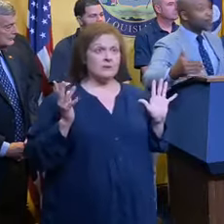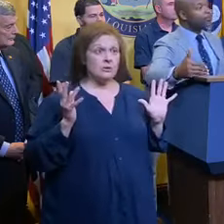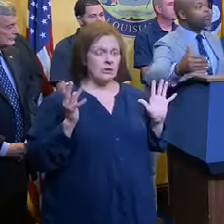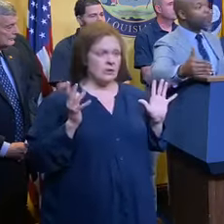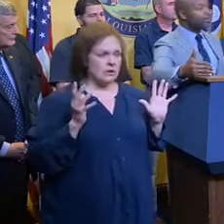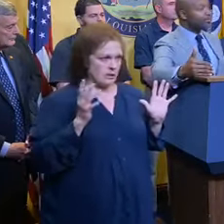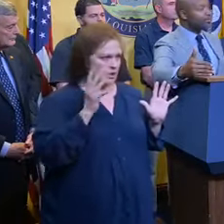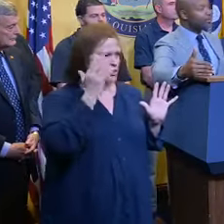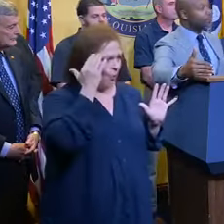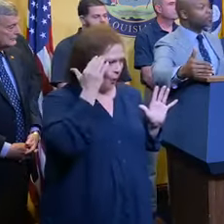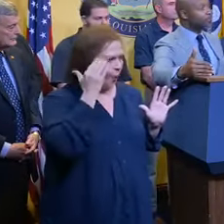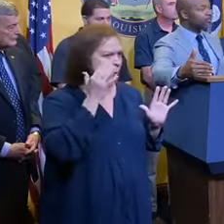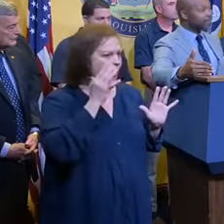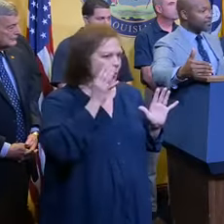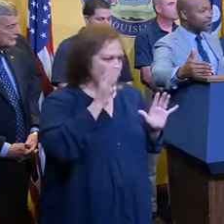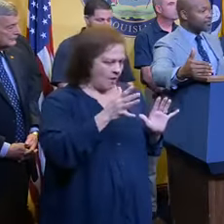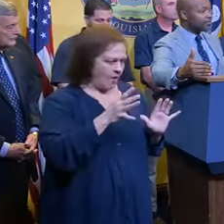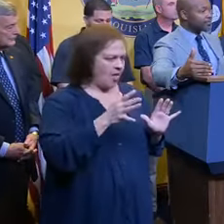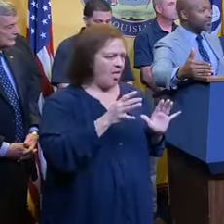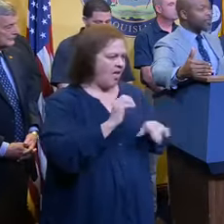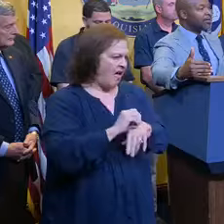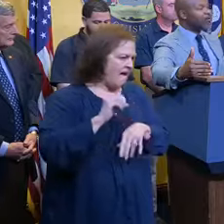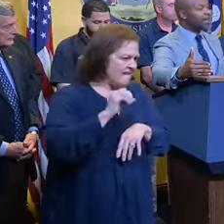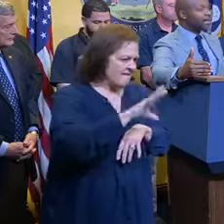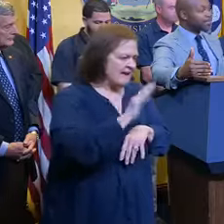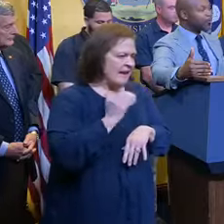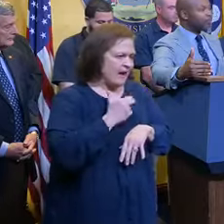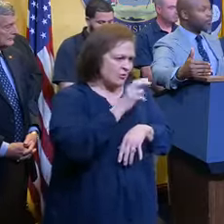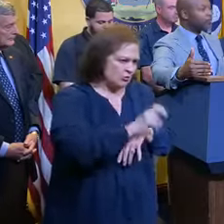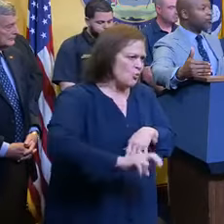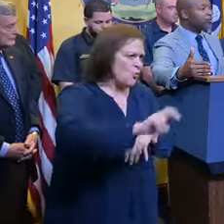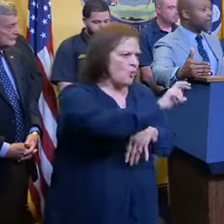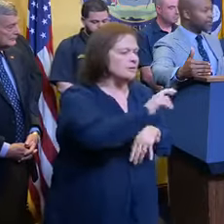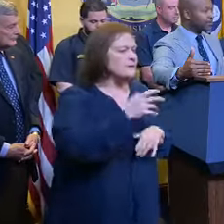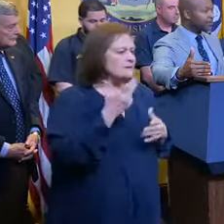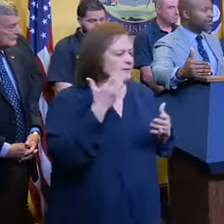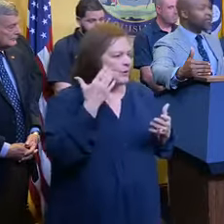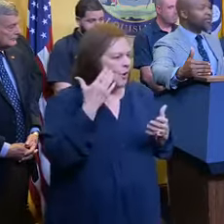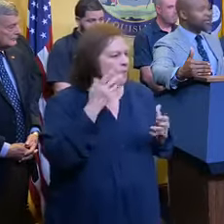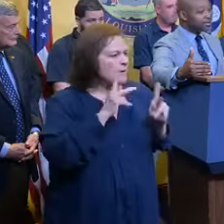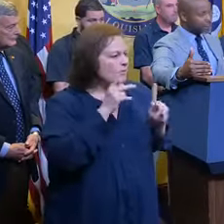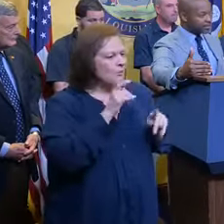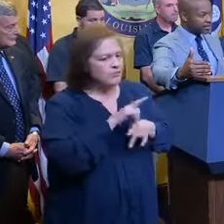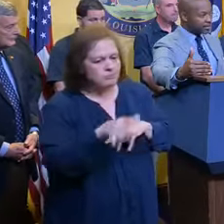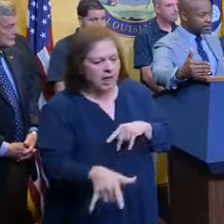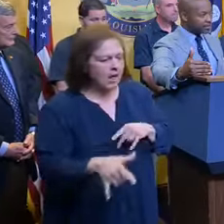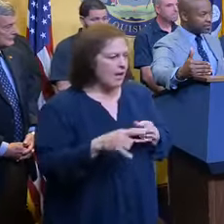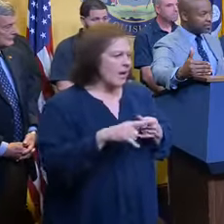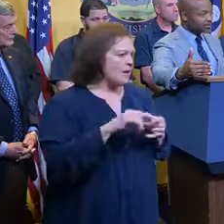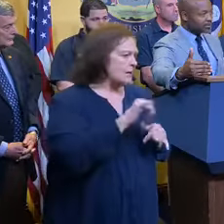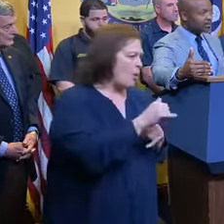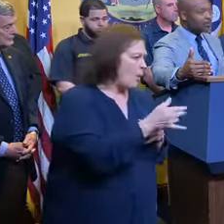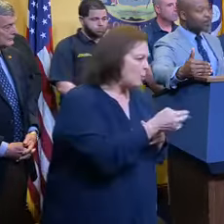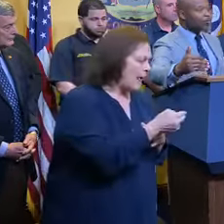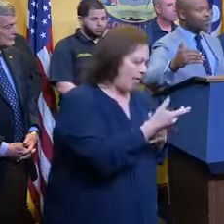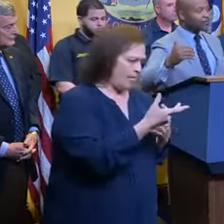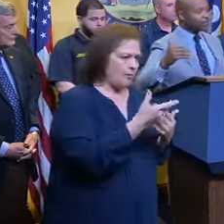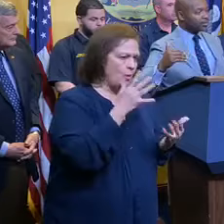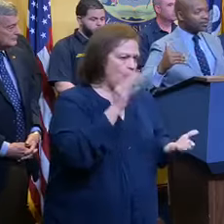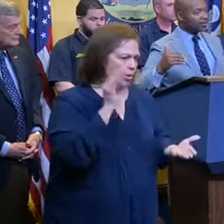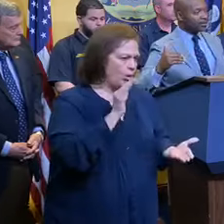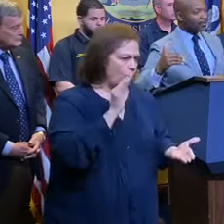going to be ripple effects on a tourism city, on a city that relies on people to use planes and come and stay in hotels. But